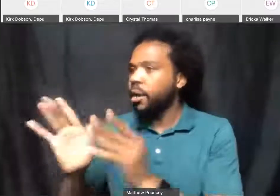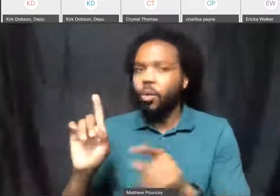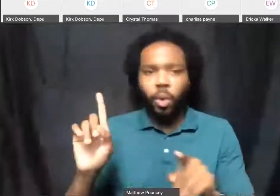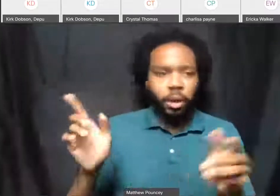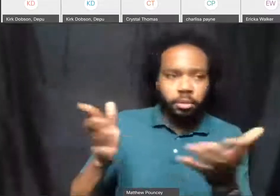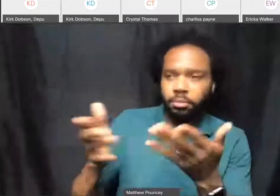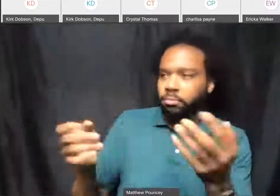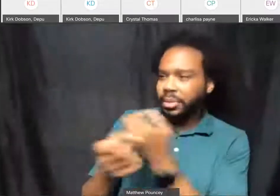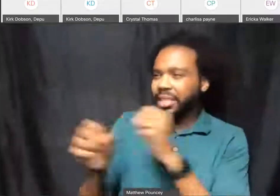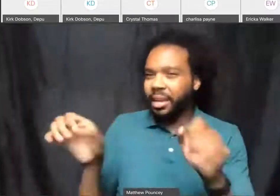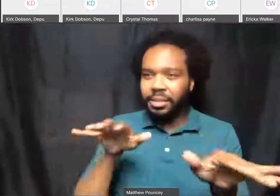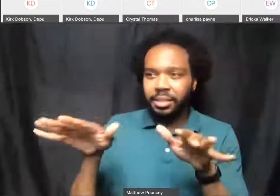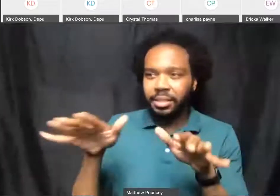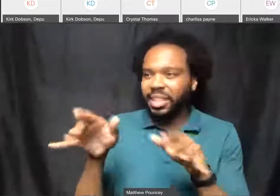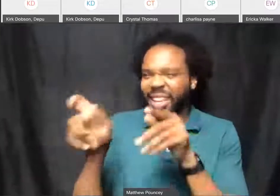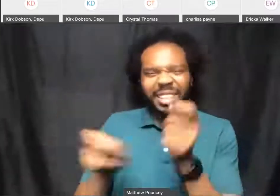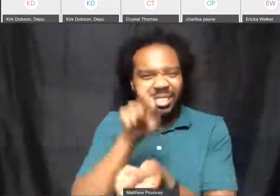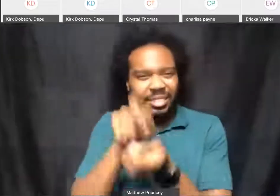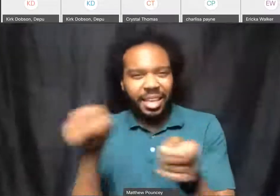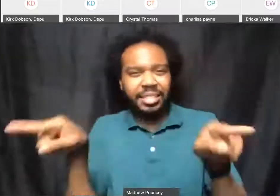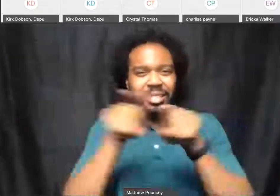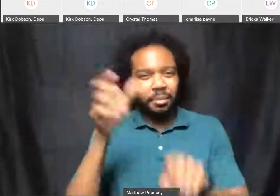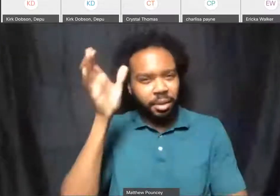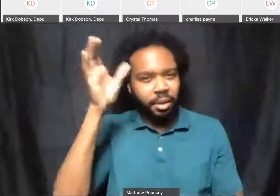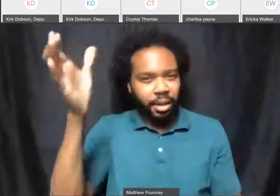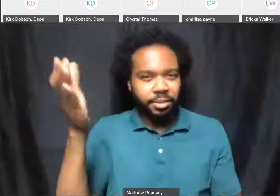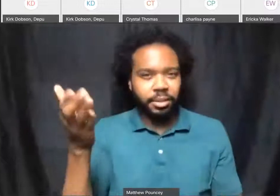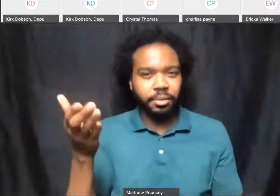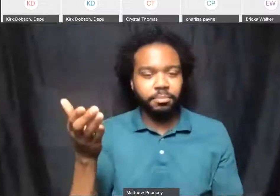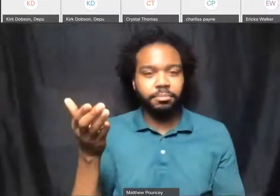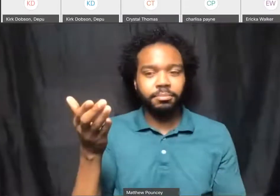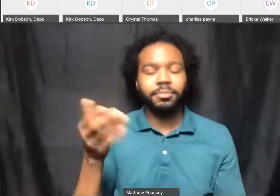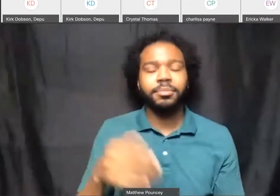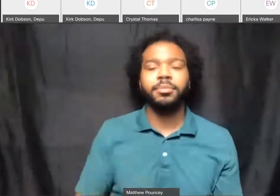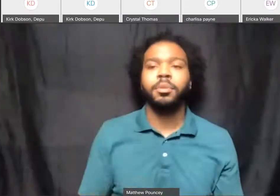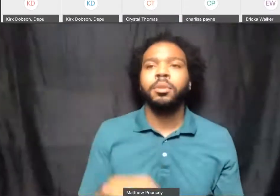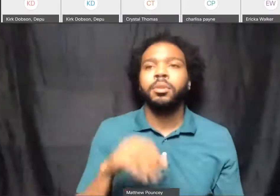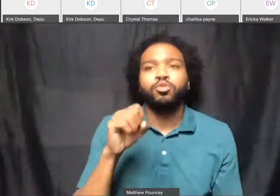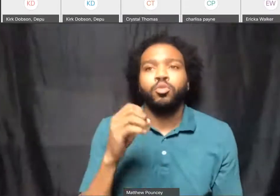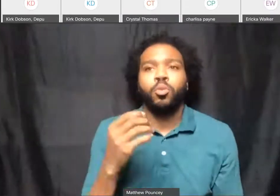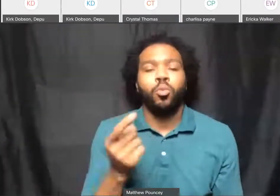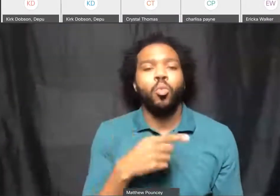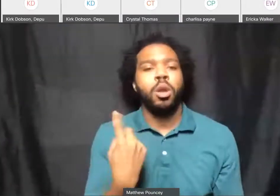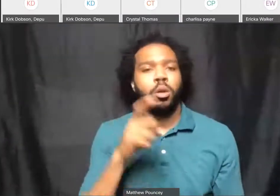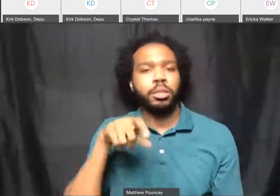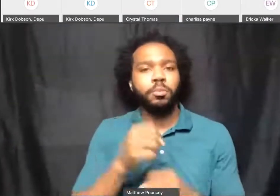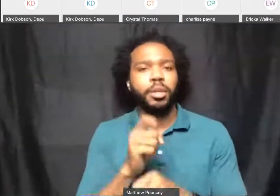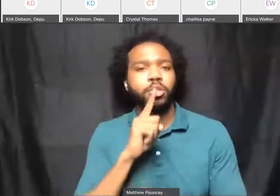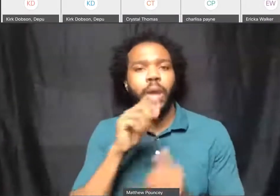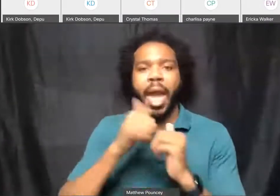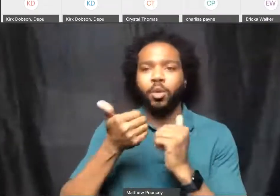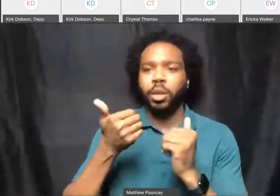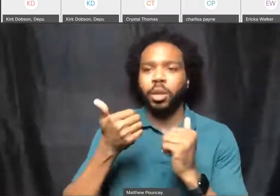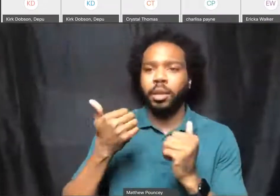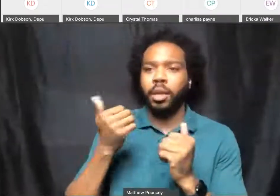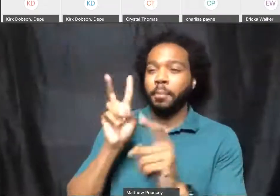It's really the exact same thing. It's the same concept. And so we just need to make sure, how do we apply those concepts to